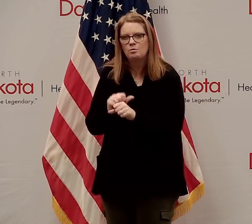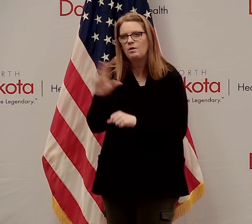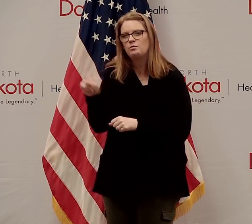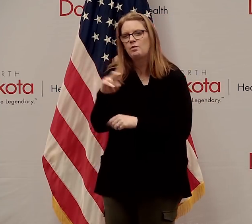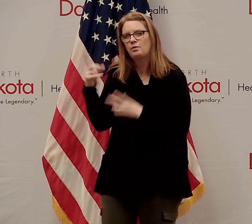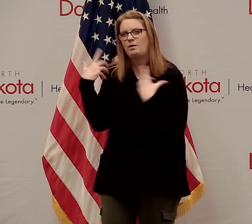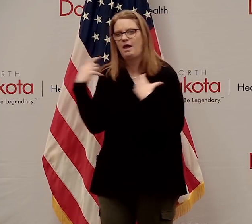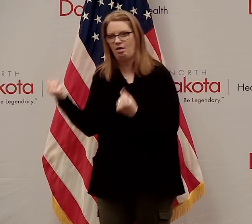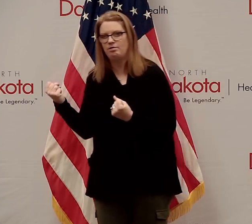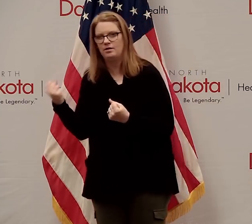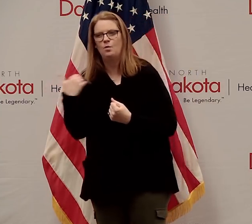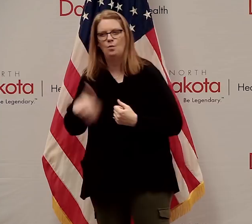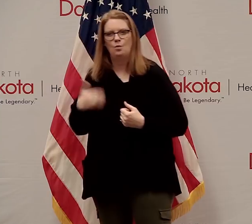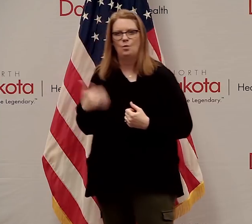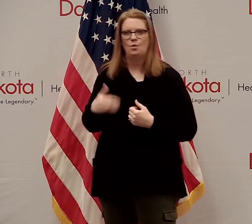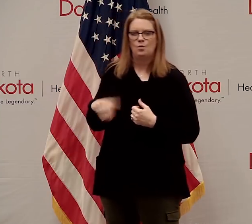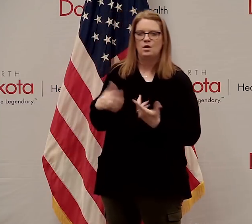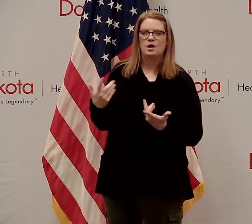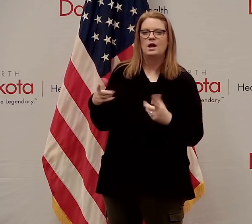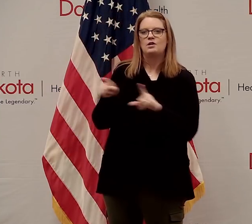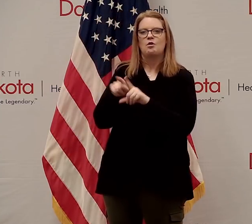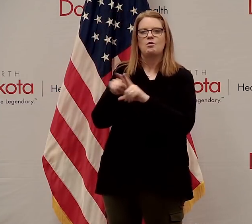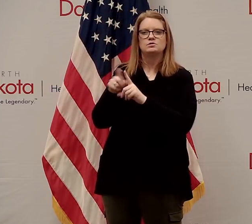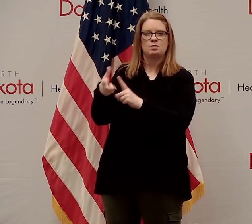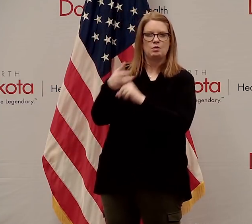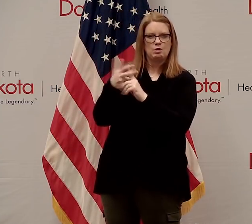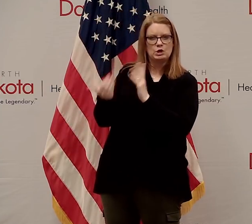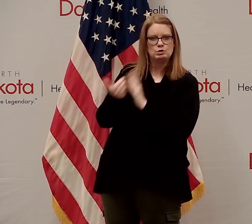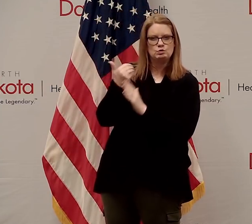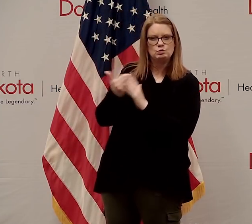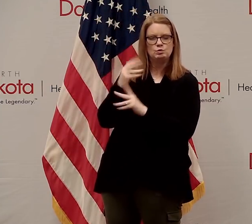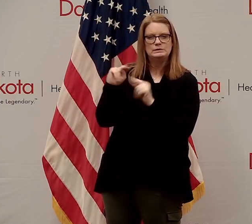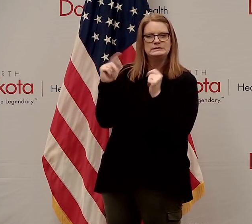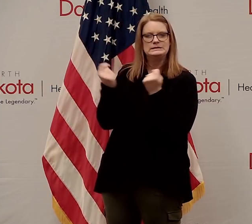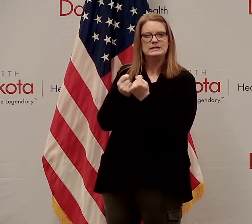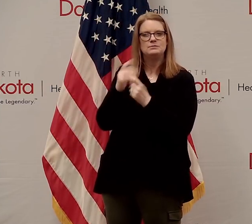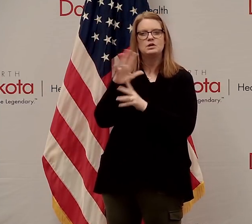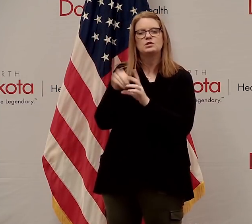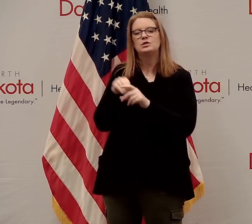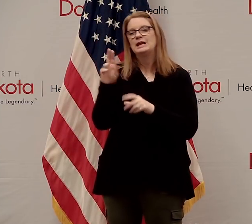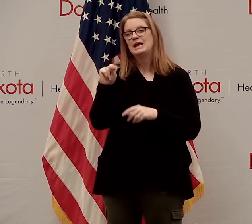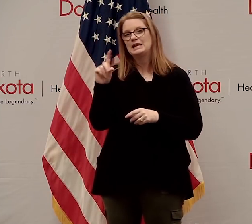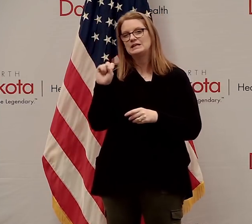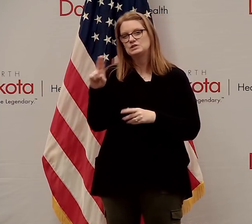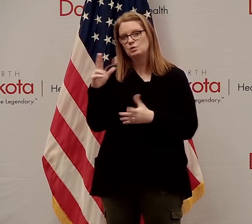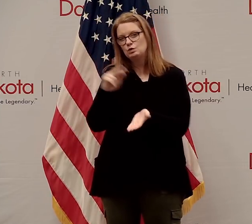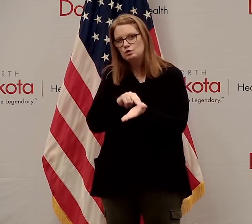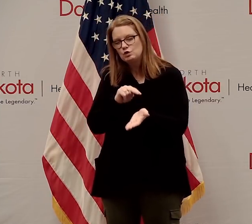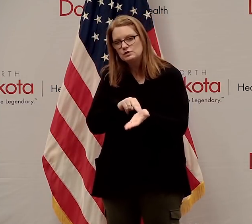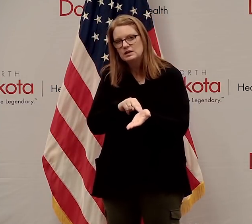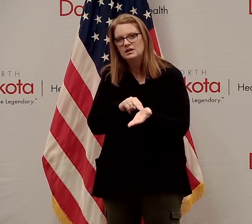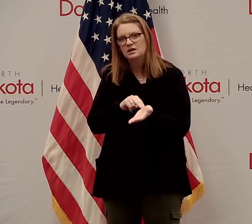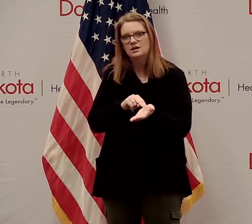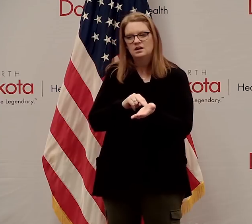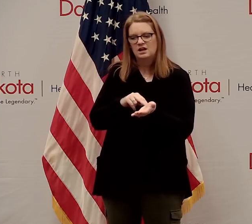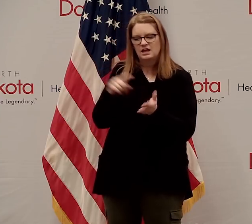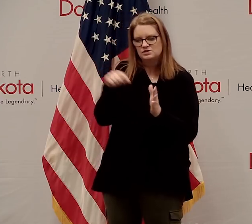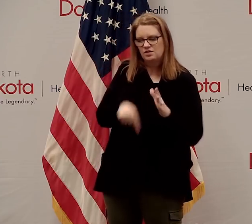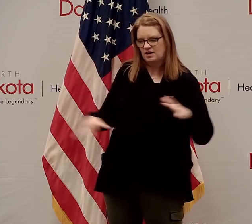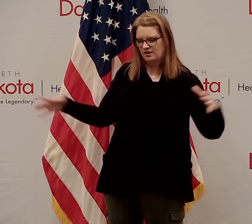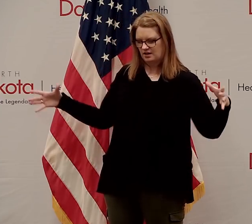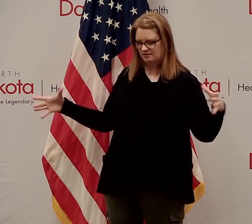Health. Also, we've pulled in new team members, including those from NDSU Nursing and others that are helping on contact